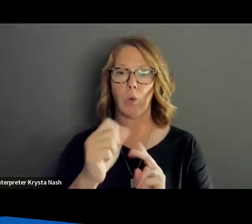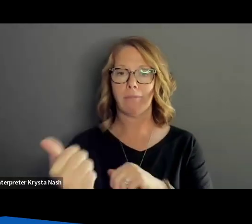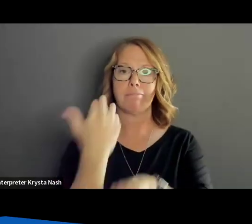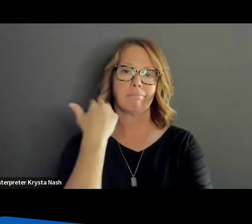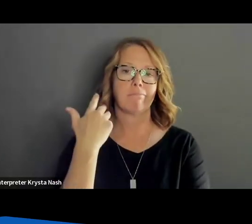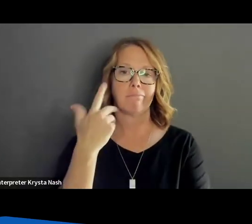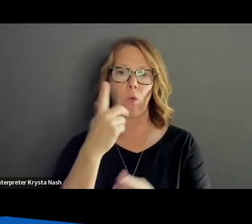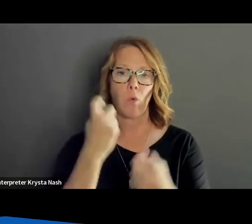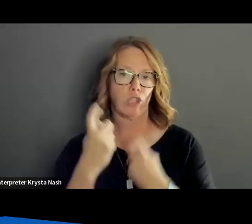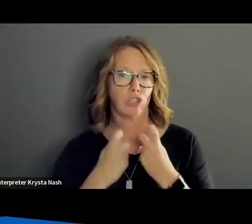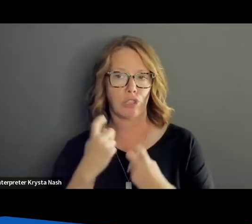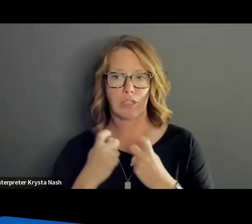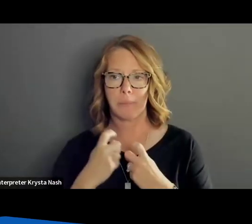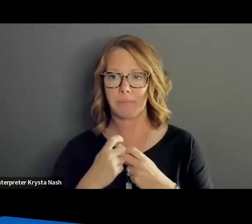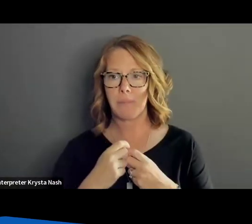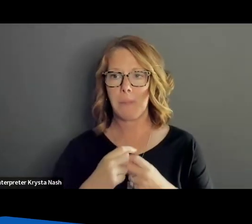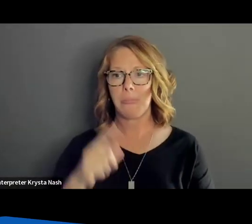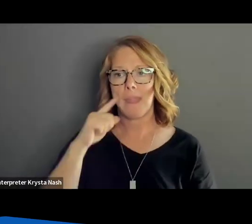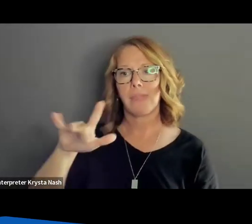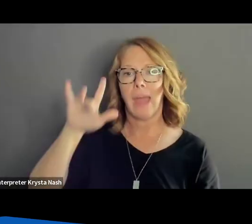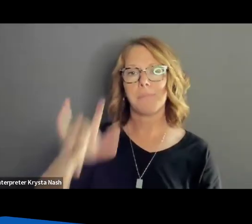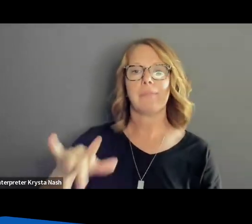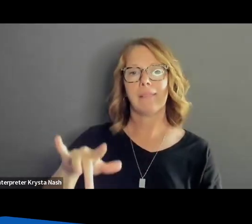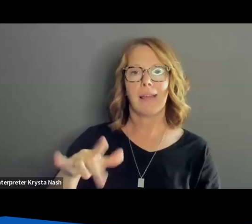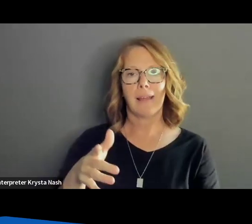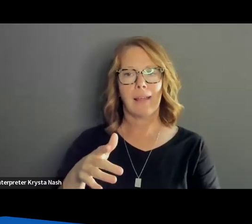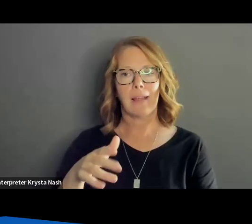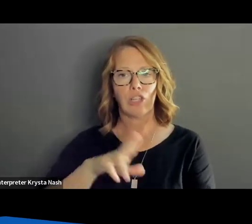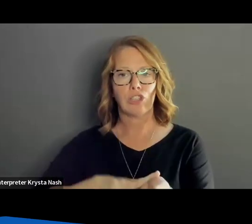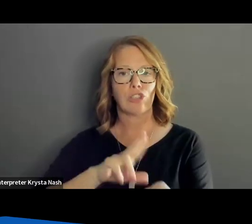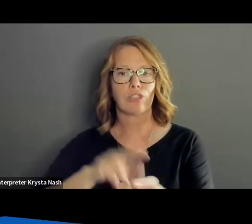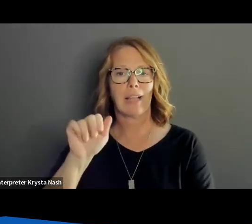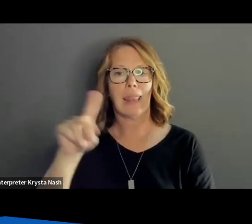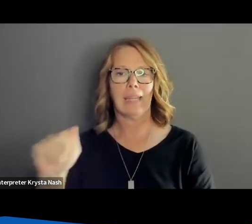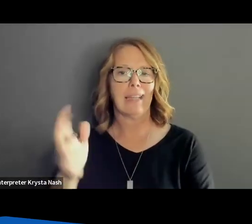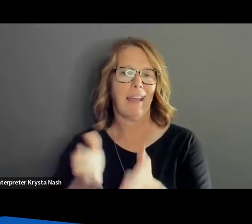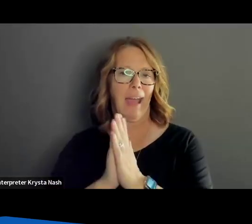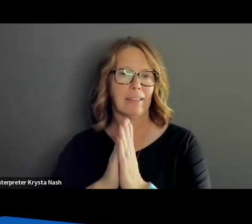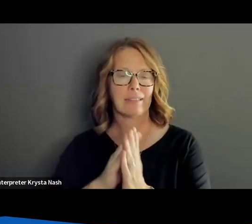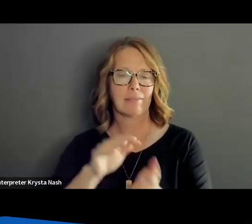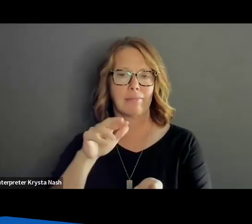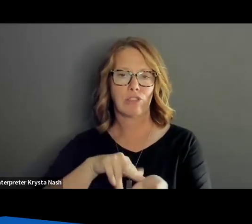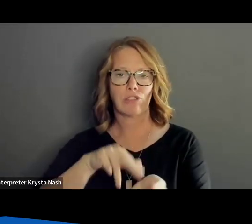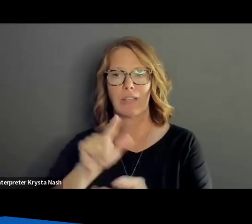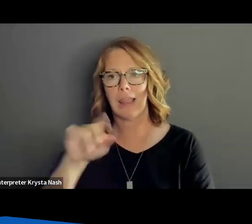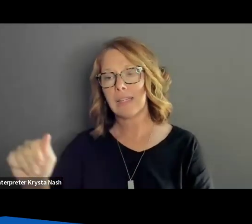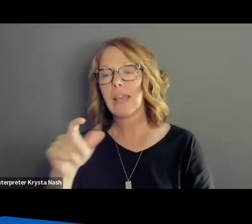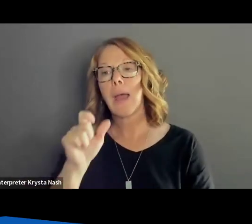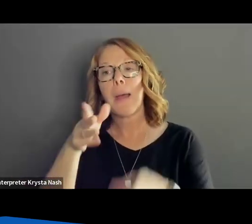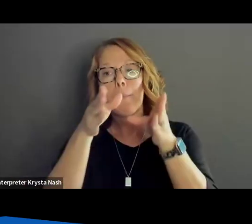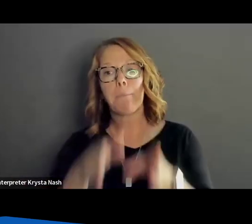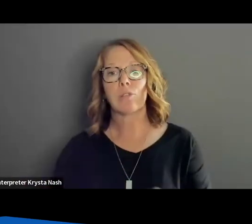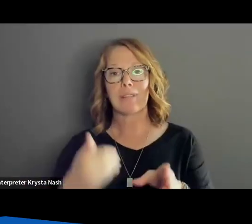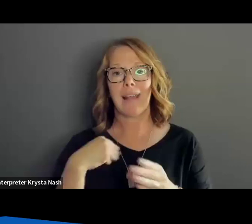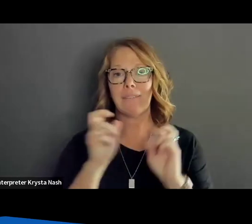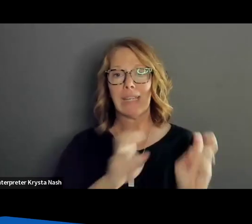questions when you hit that Nurse Linda Blue button on the Reeve website. And the first one is about a person who's having